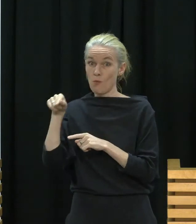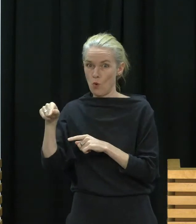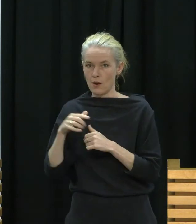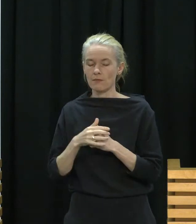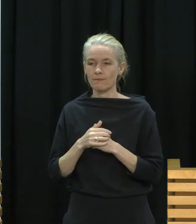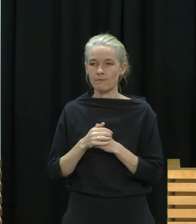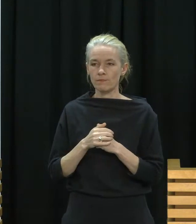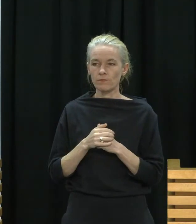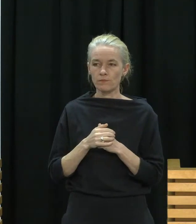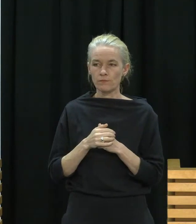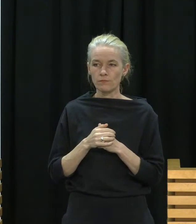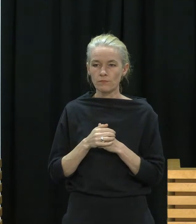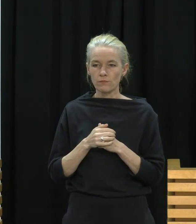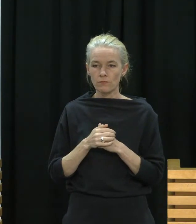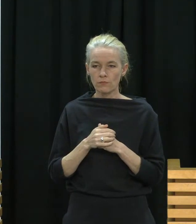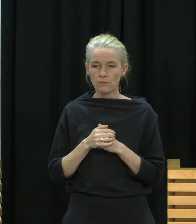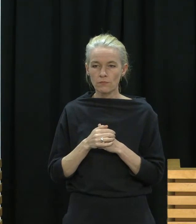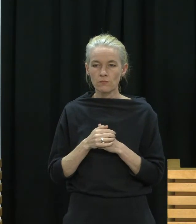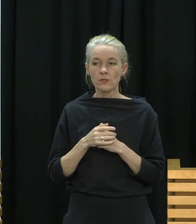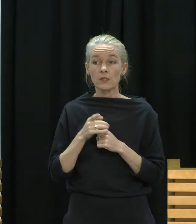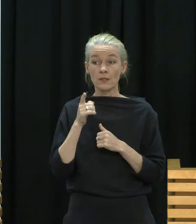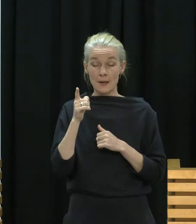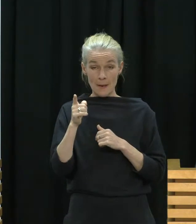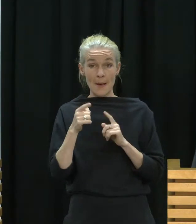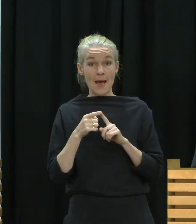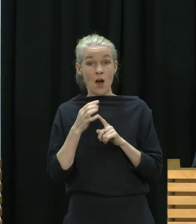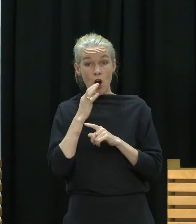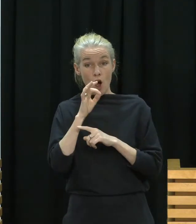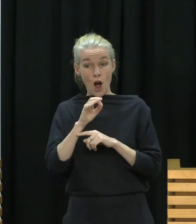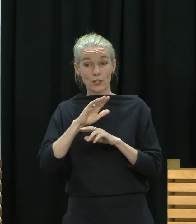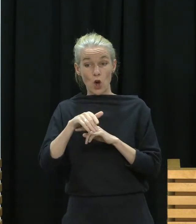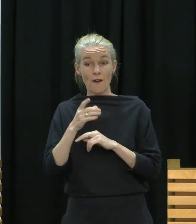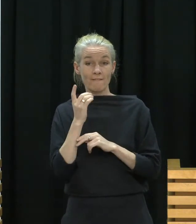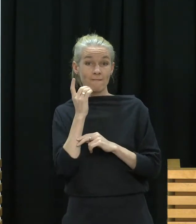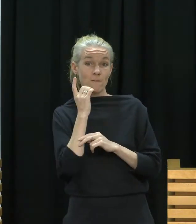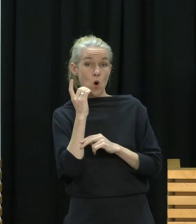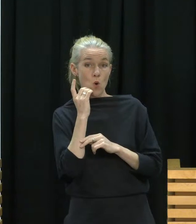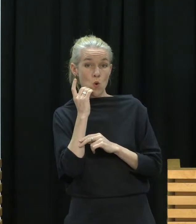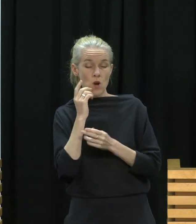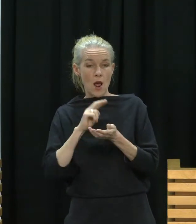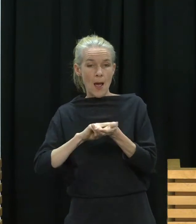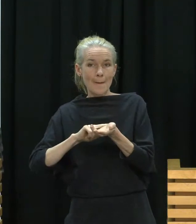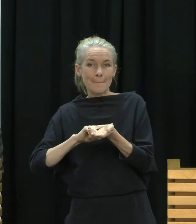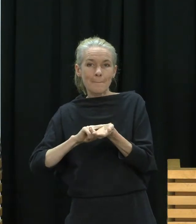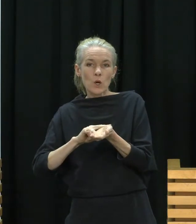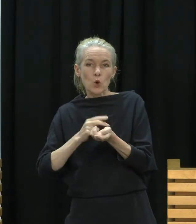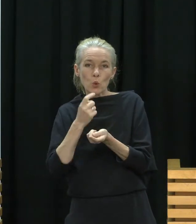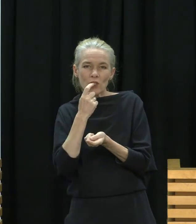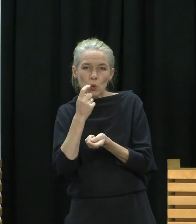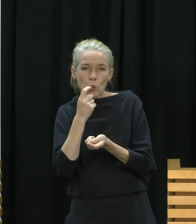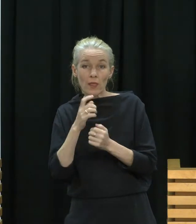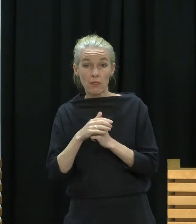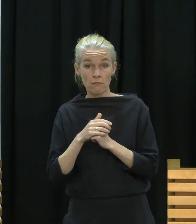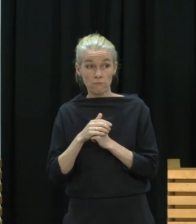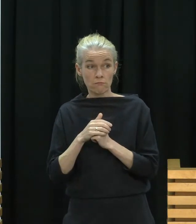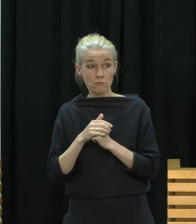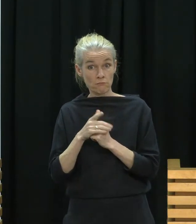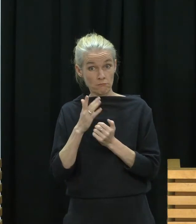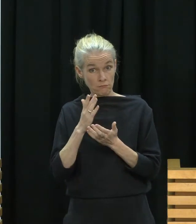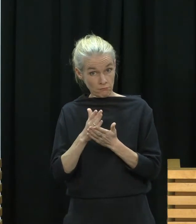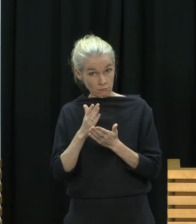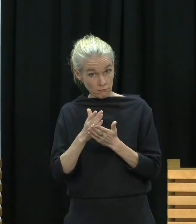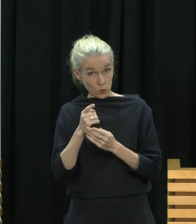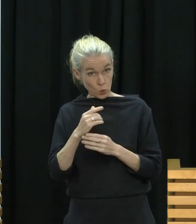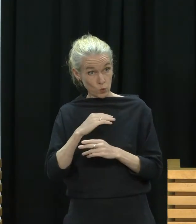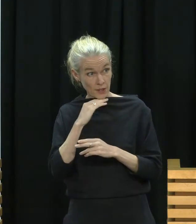scare? Were many people using it? Were you satisfied with how many people had signed up? Actually, I don't have the numbers, and we'll provide those, but